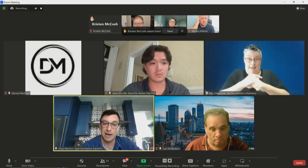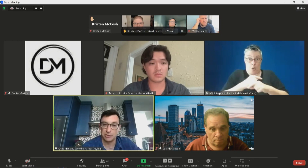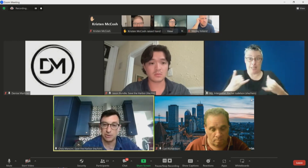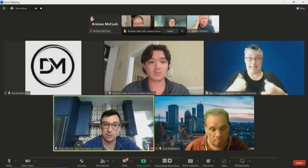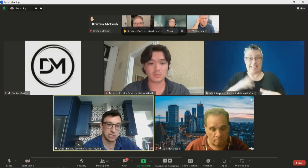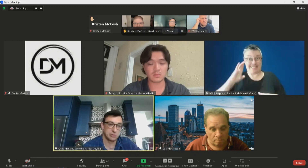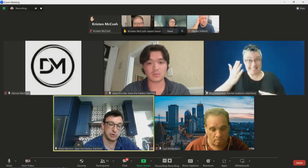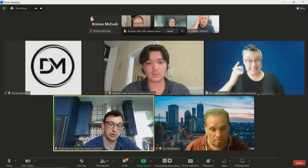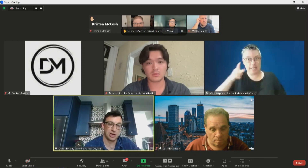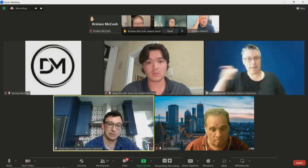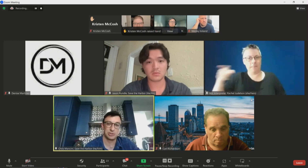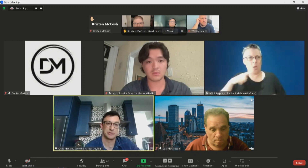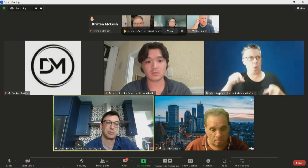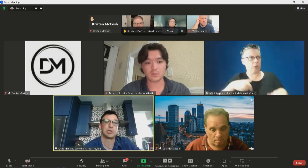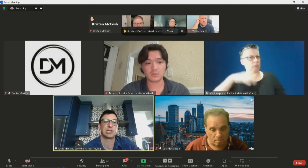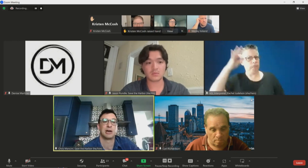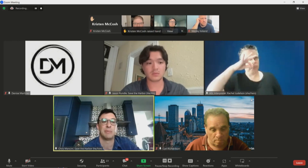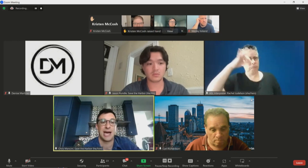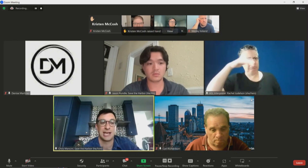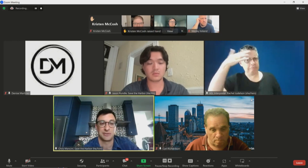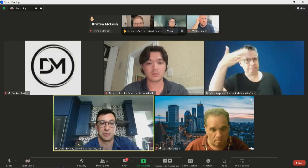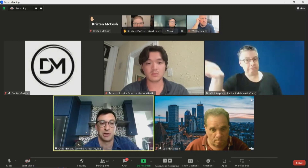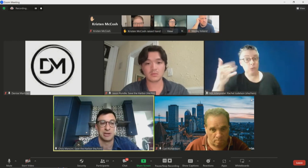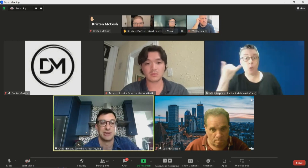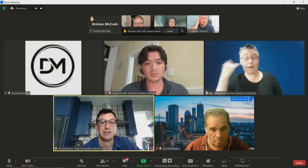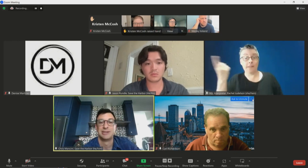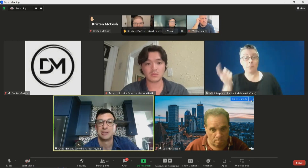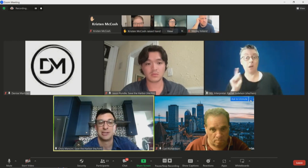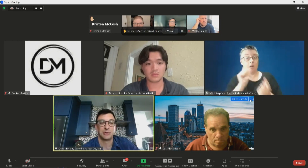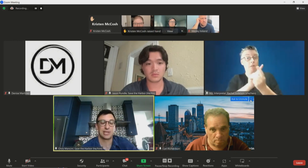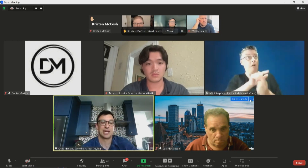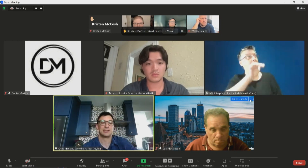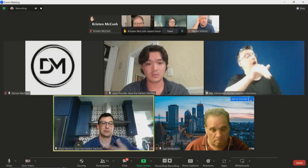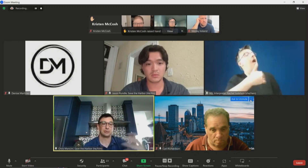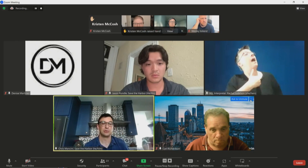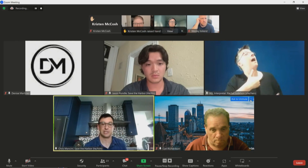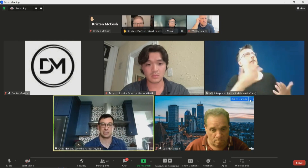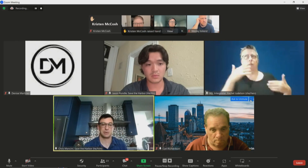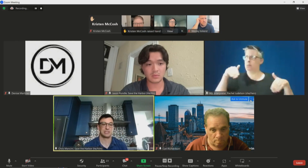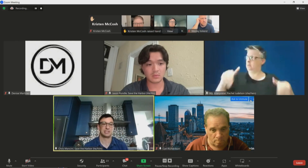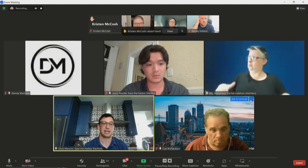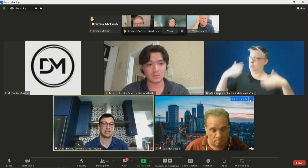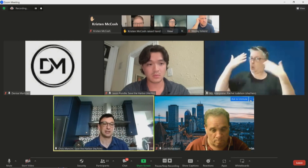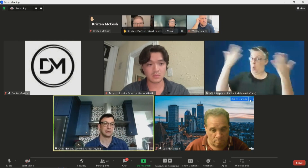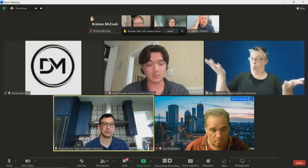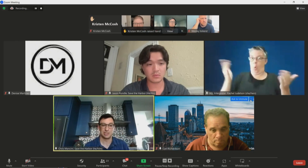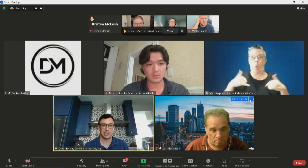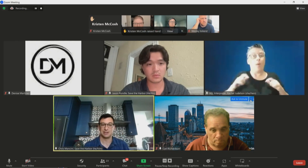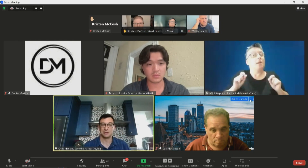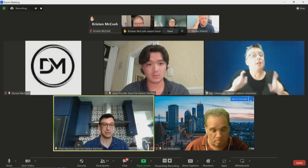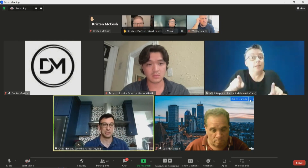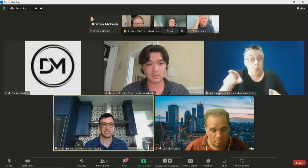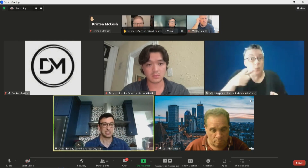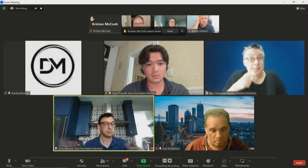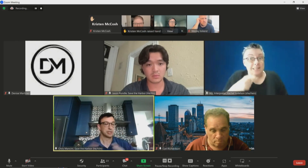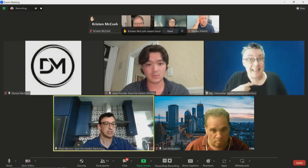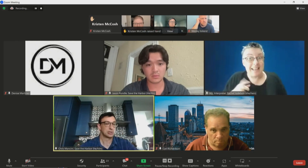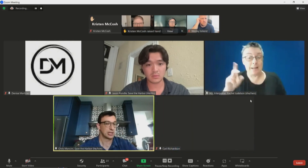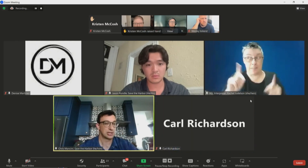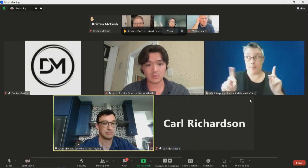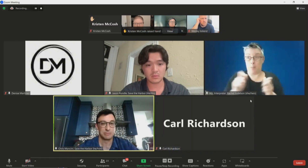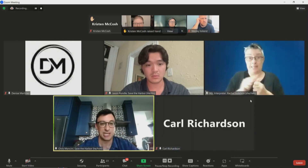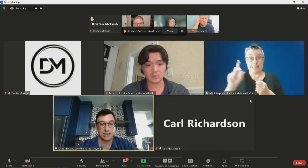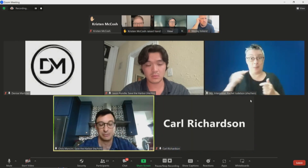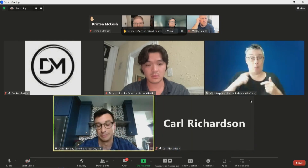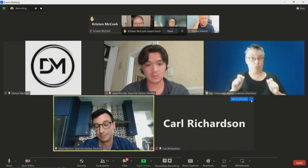knew about the wheelchair program. So if someone were to come ask for one, you know, again, you lose that spontaneity, you lose that ability to simply